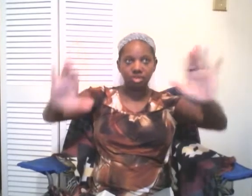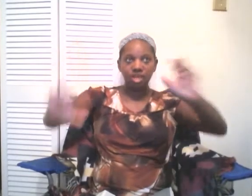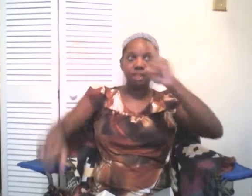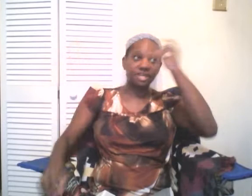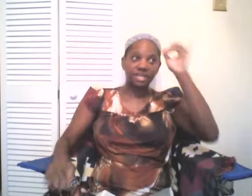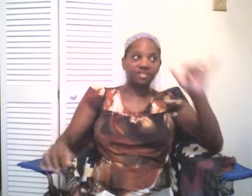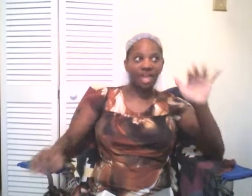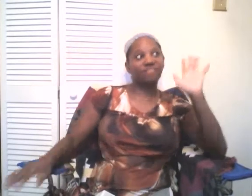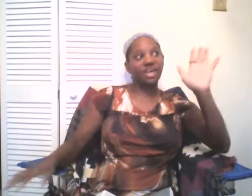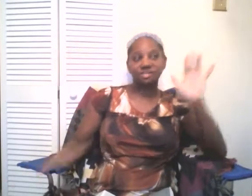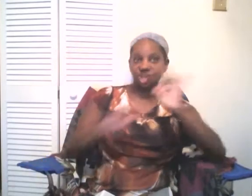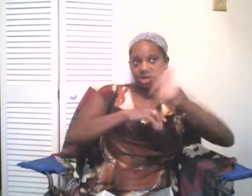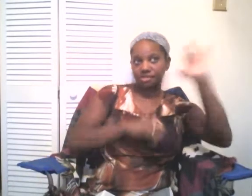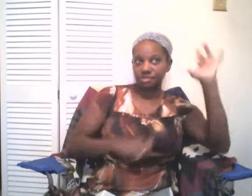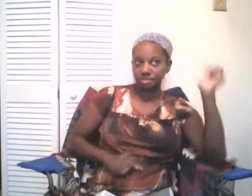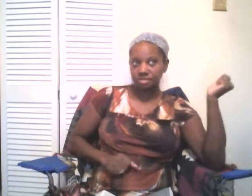And because of that, that shines.